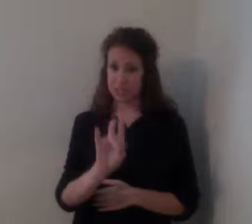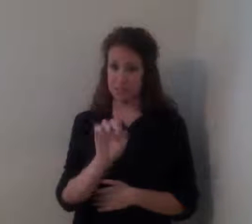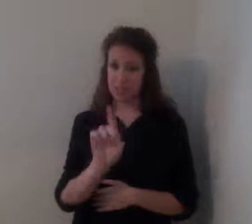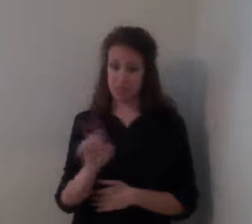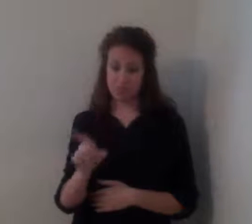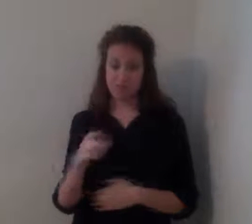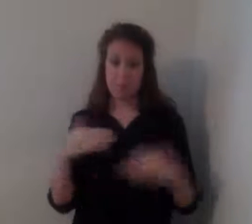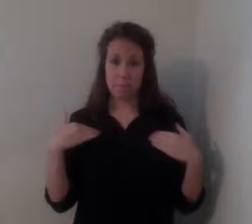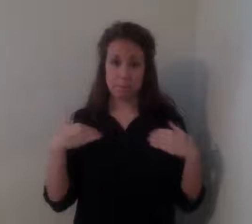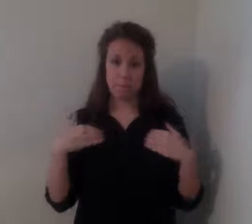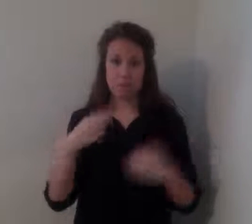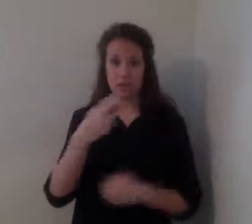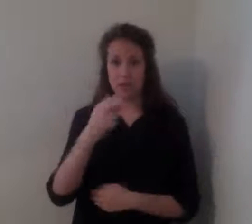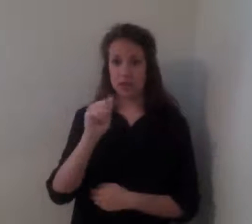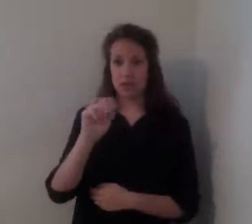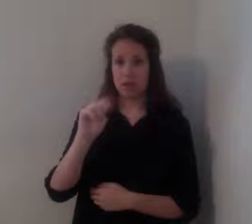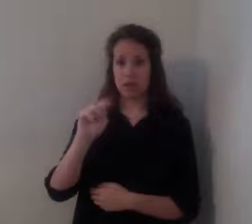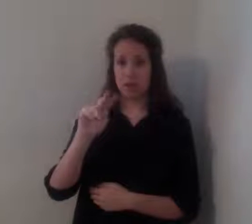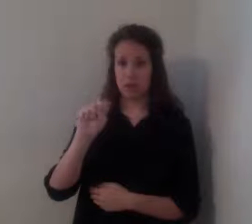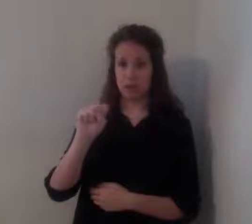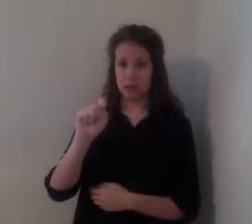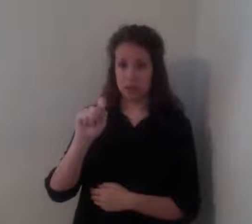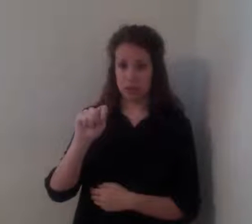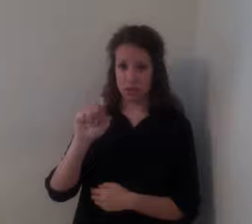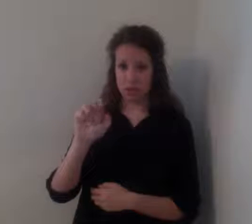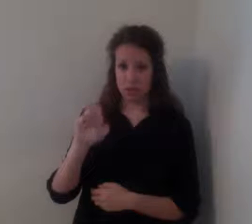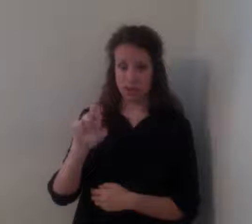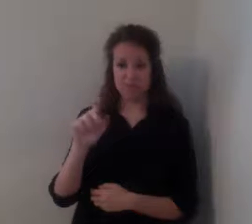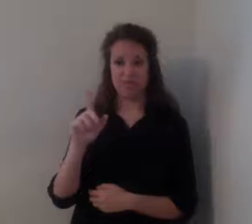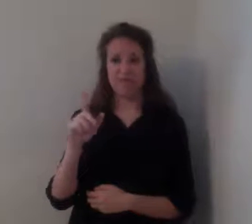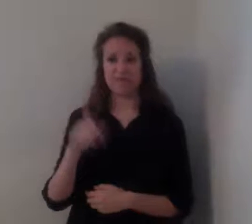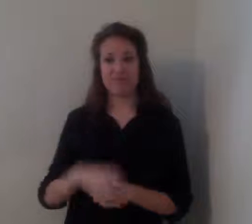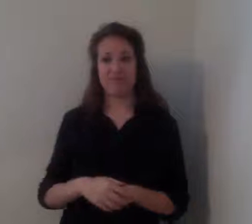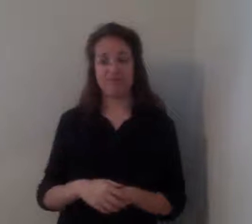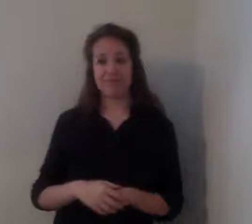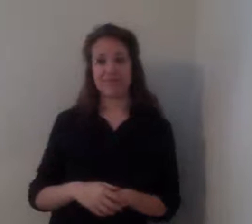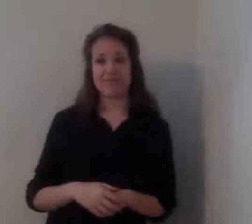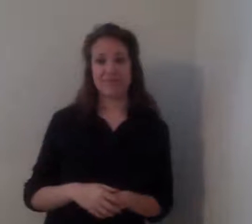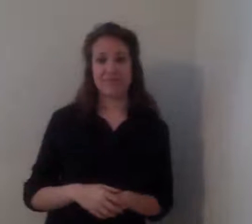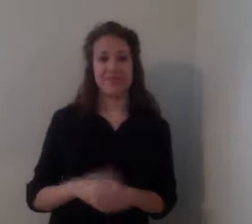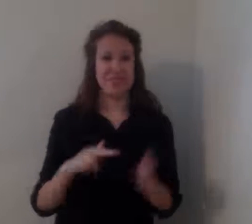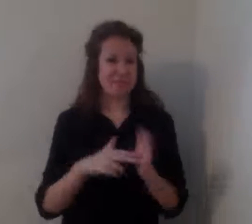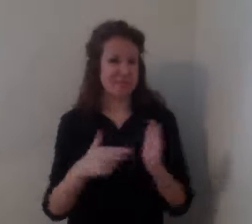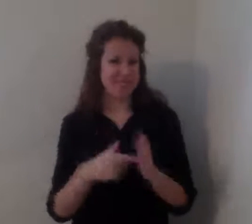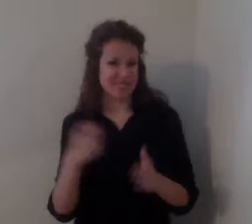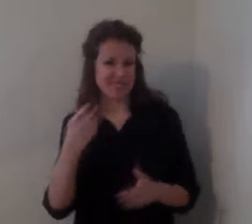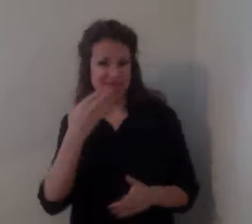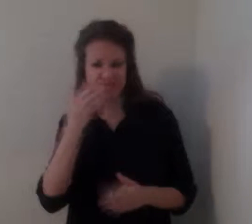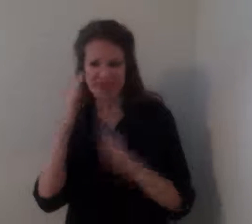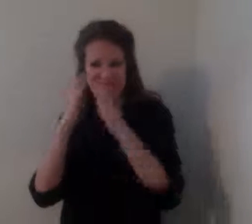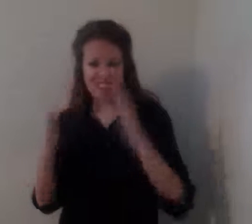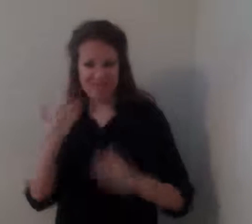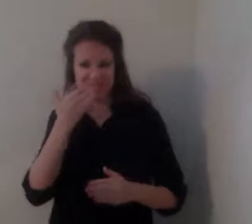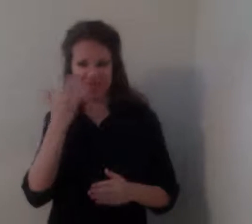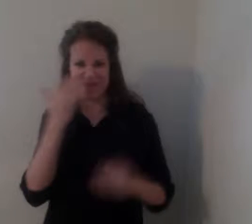It also means that your house probably smells like a pet store. Okay, so fractions can be used to represent anything